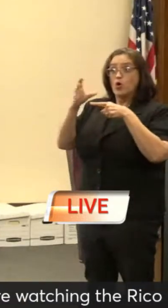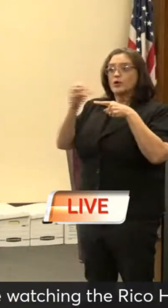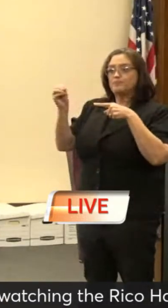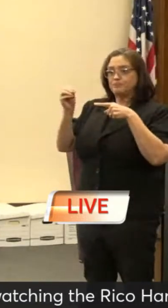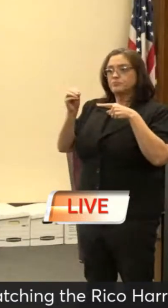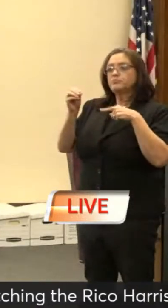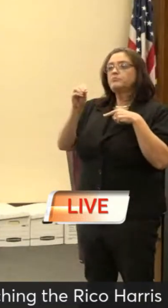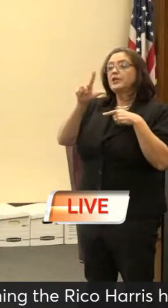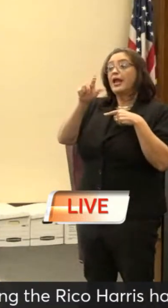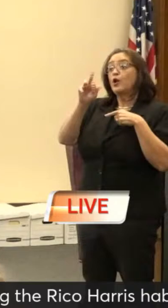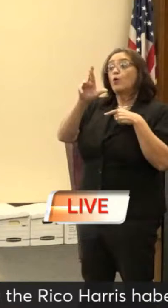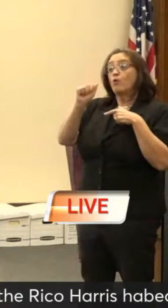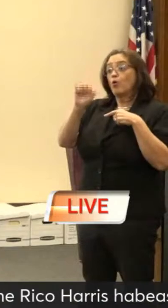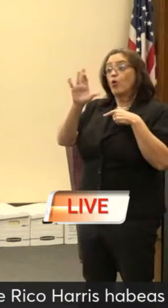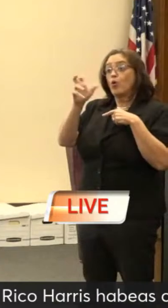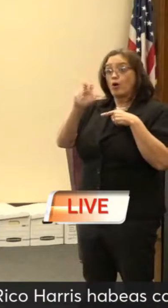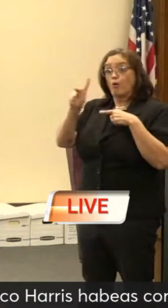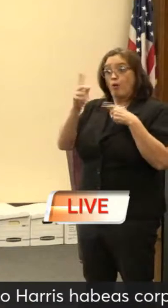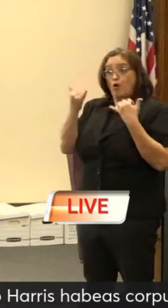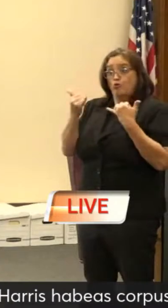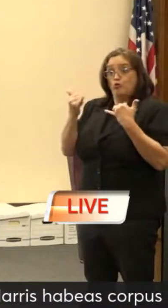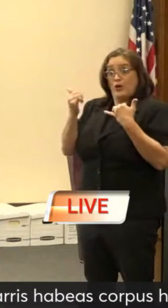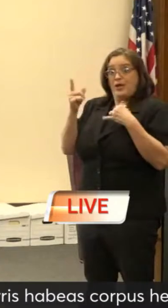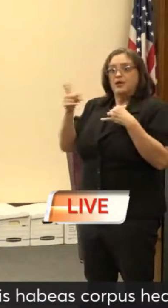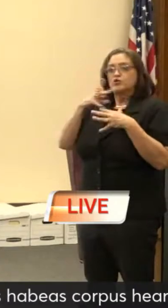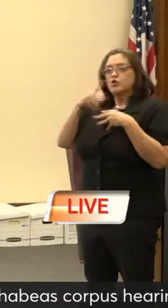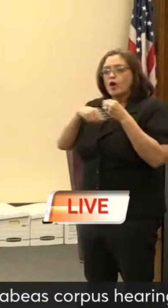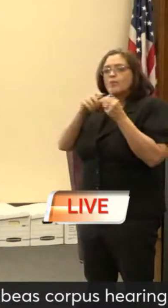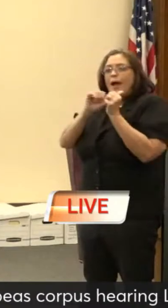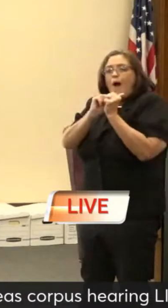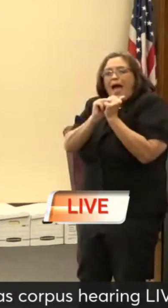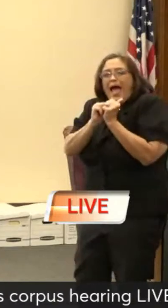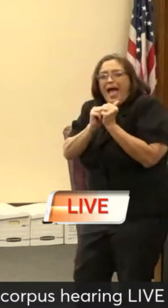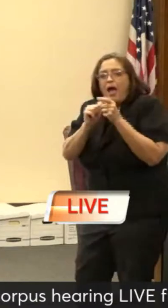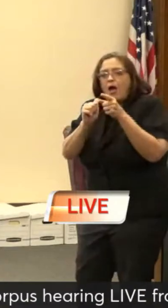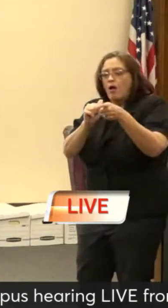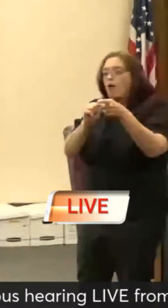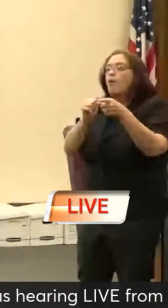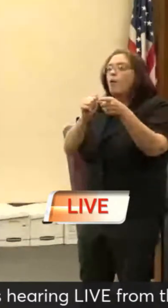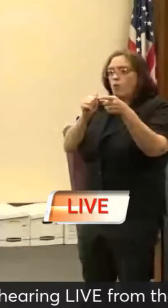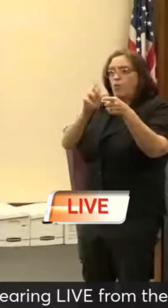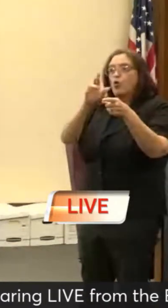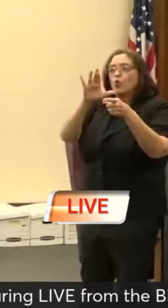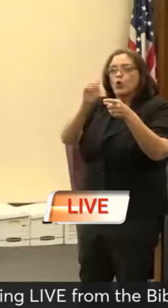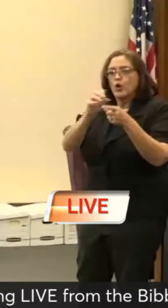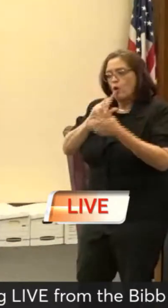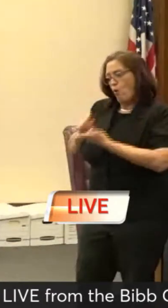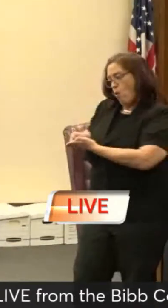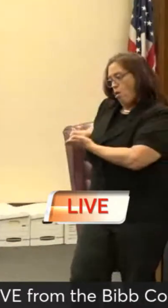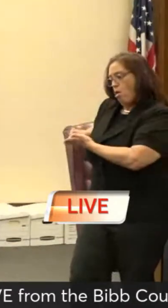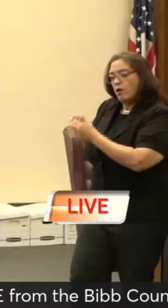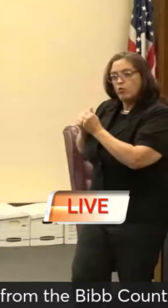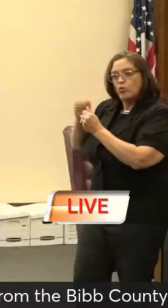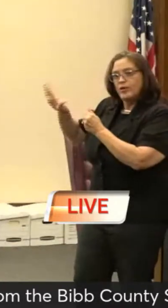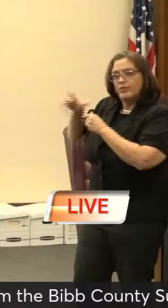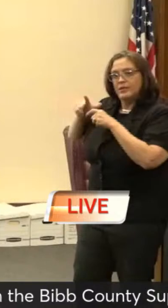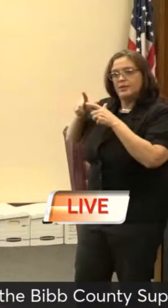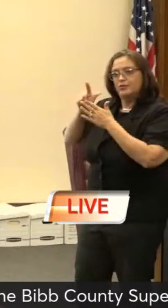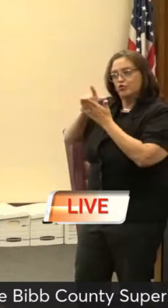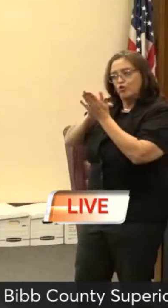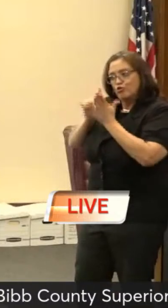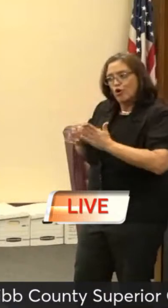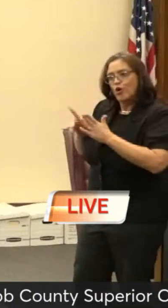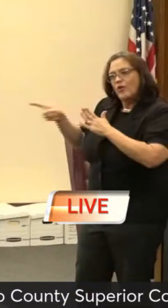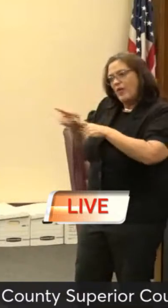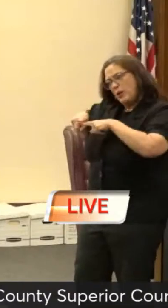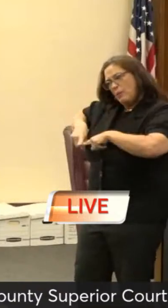a little bit about how Mr. Harris would write with his attorney, and that's what they were sort of dependent on for identifying